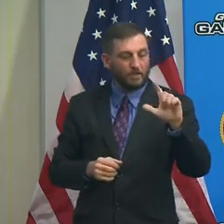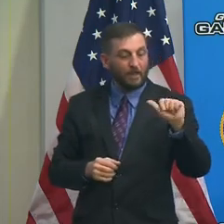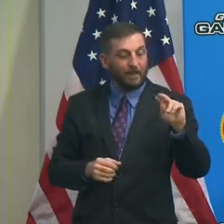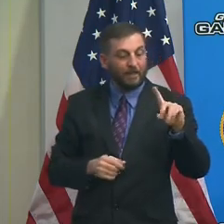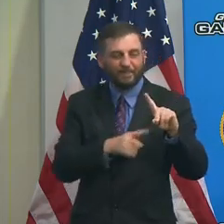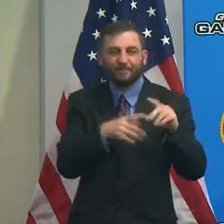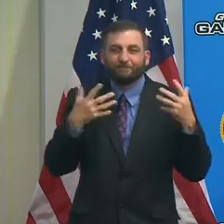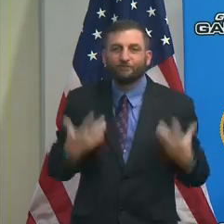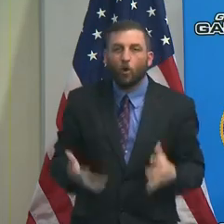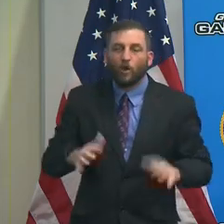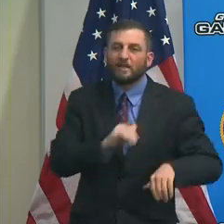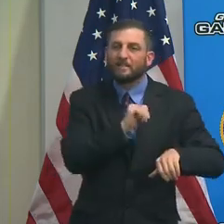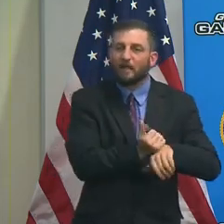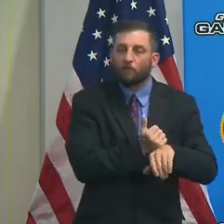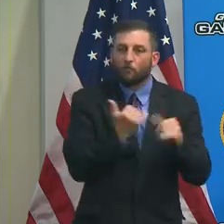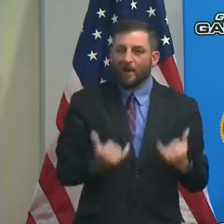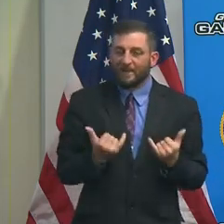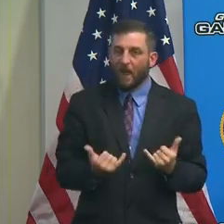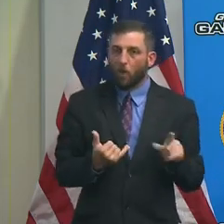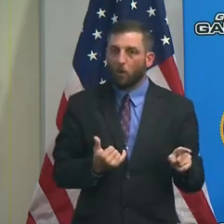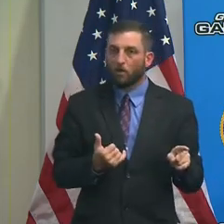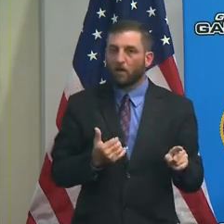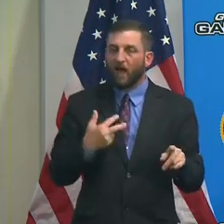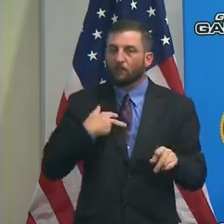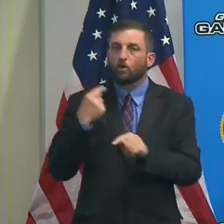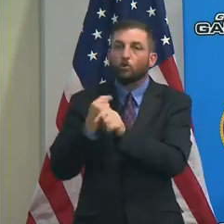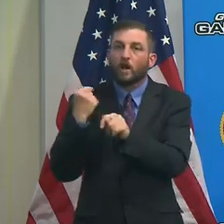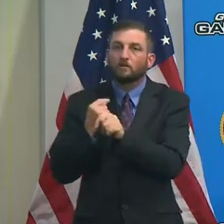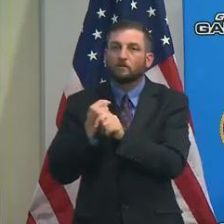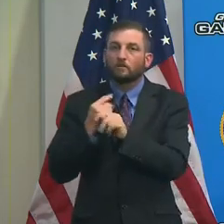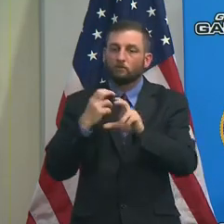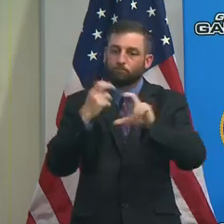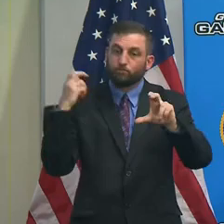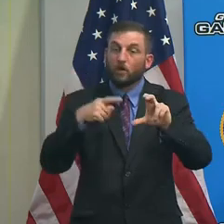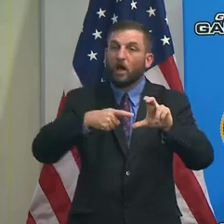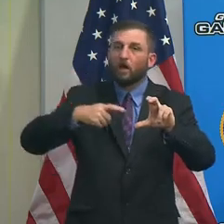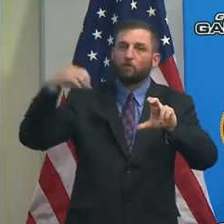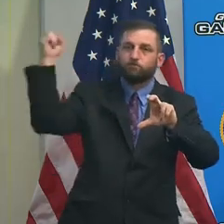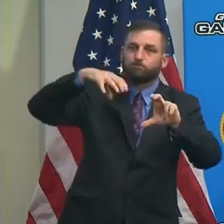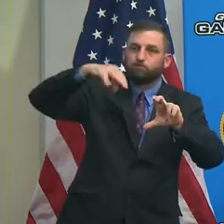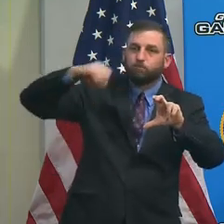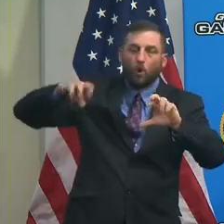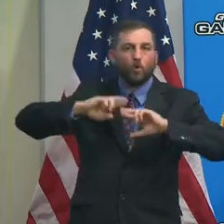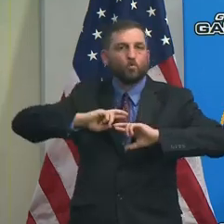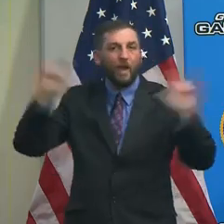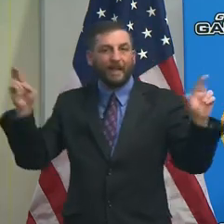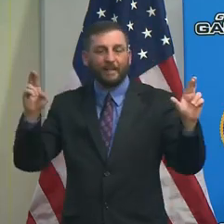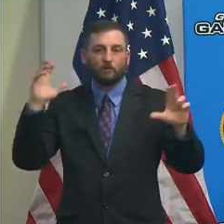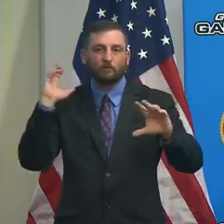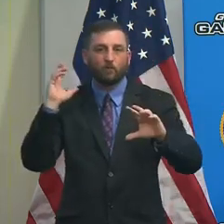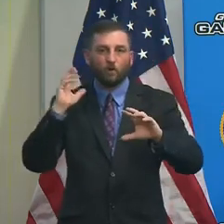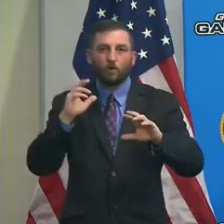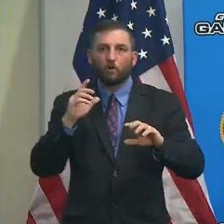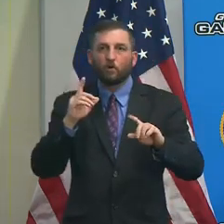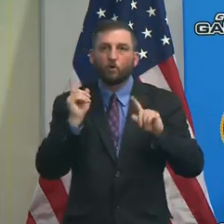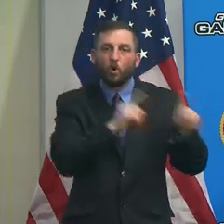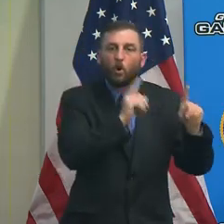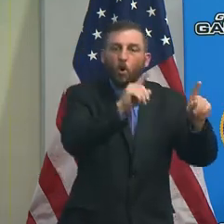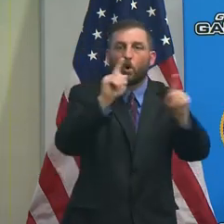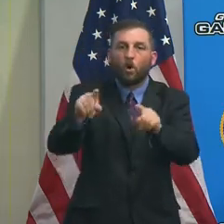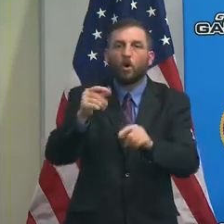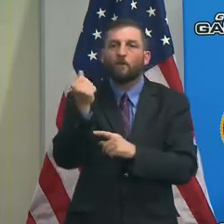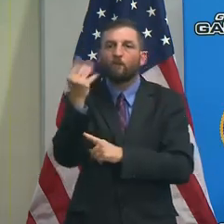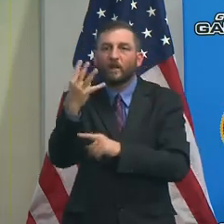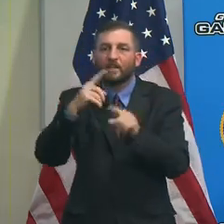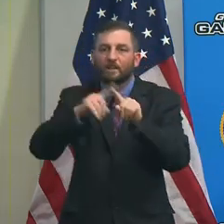now with all the trucks that are loaded, ready to go out to conduct about 14 points of distribution